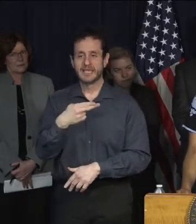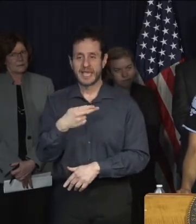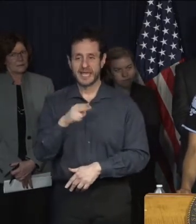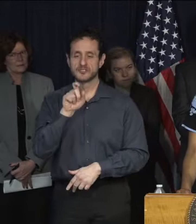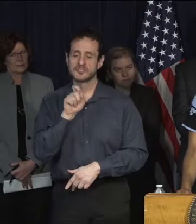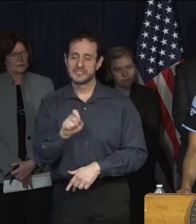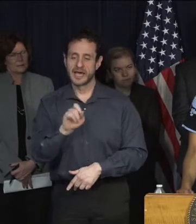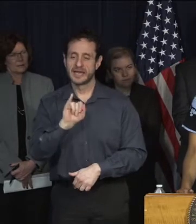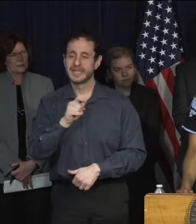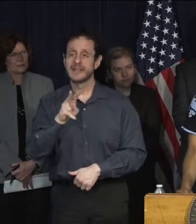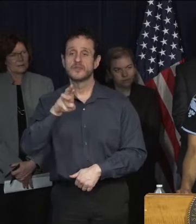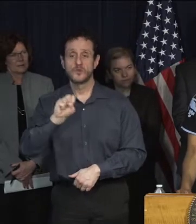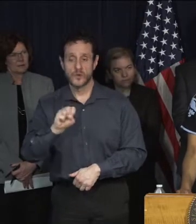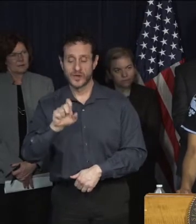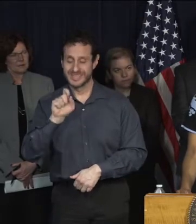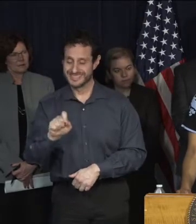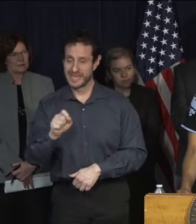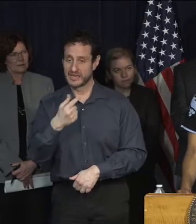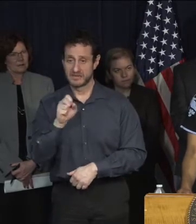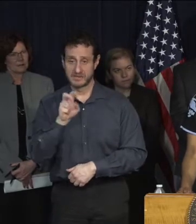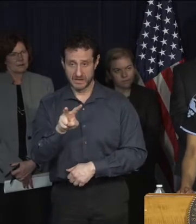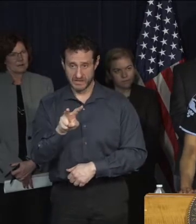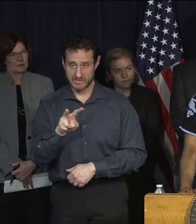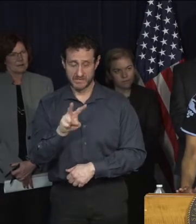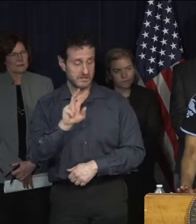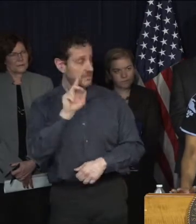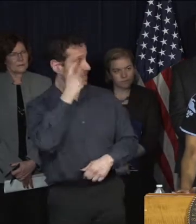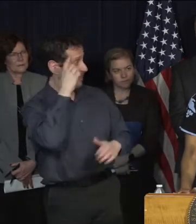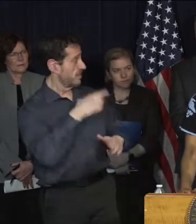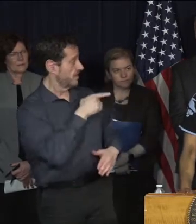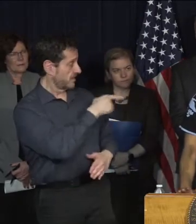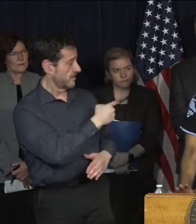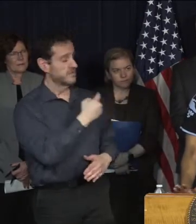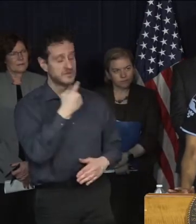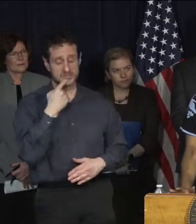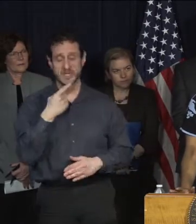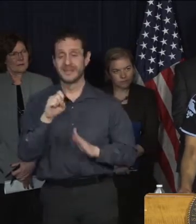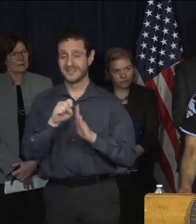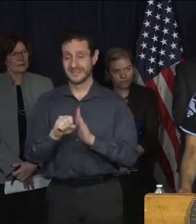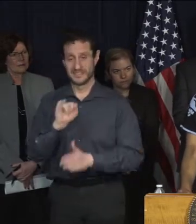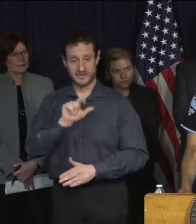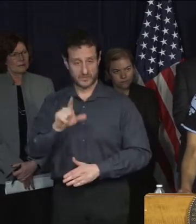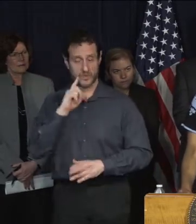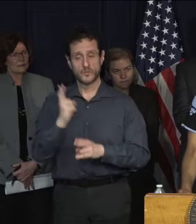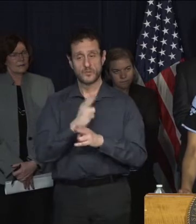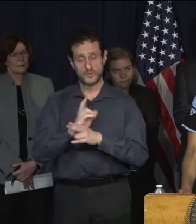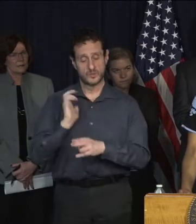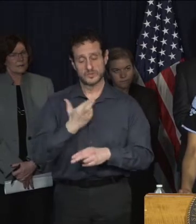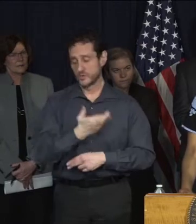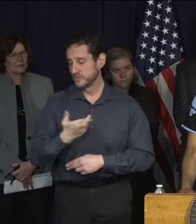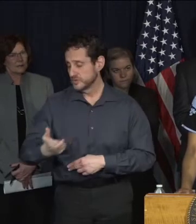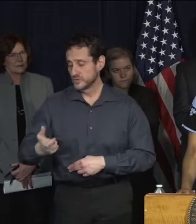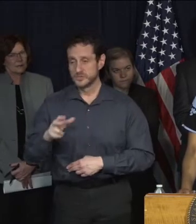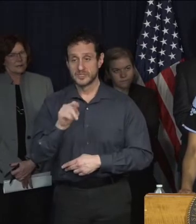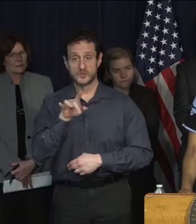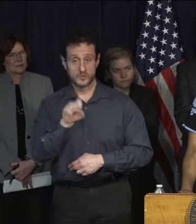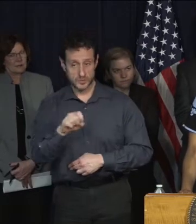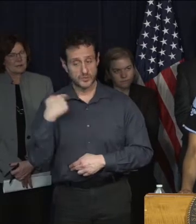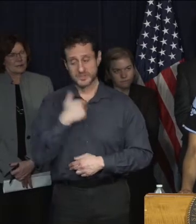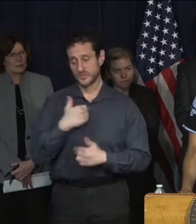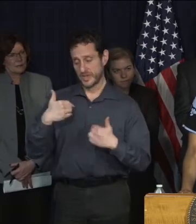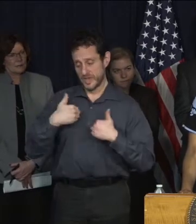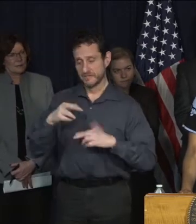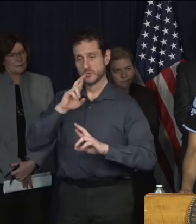dph.illinois.gov. As the governor said, the state of Illinois will continue to use every resource and every tool at its disposal to respond to